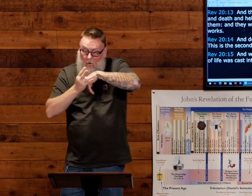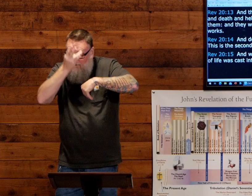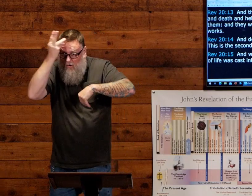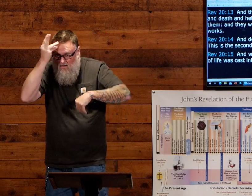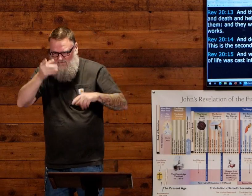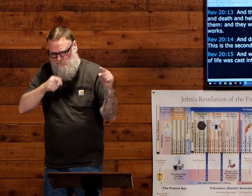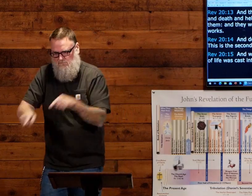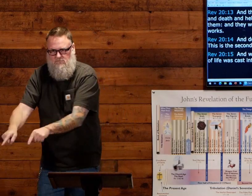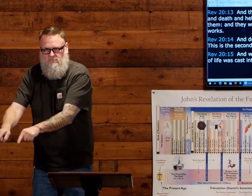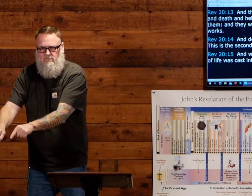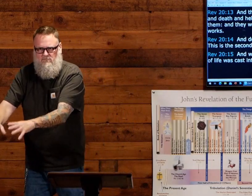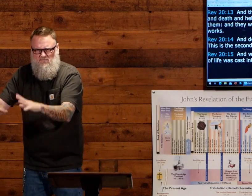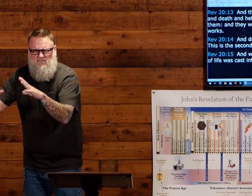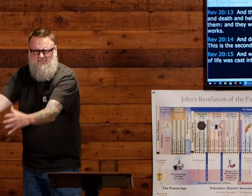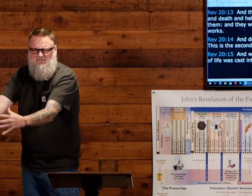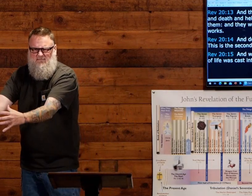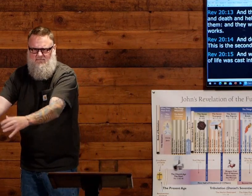Those who knew Christ are not.